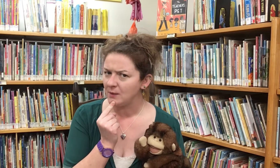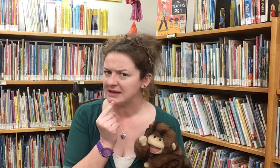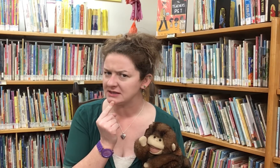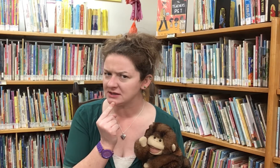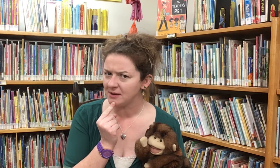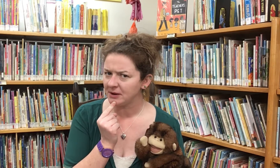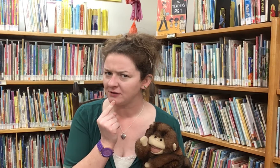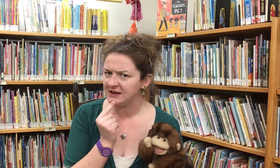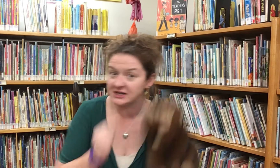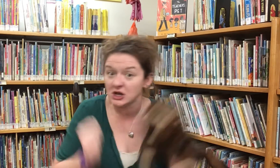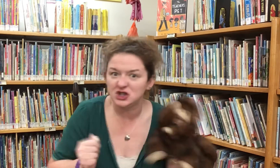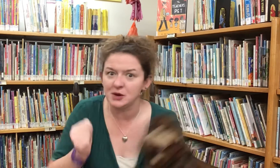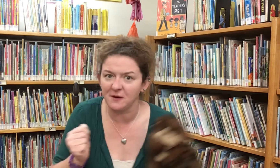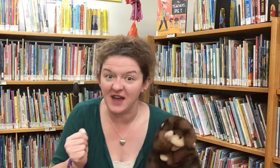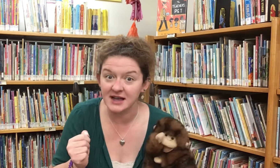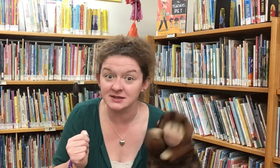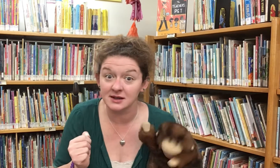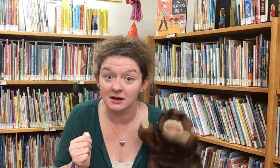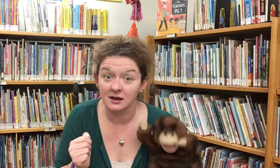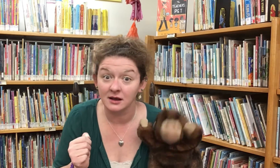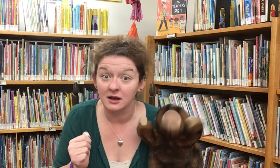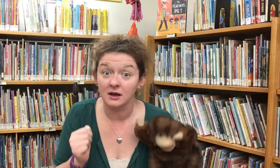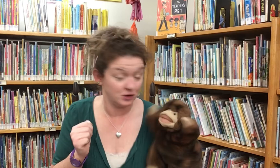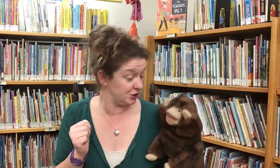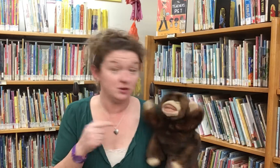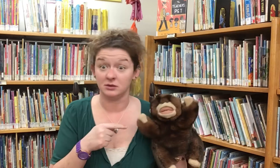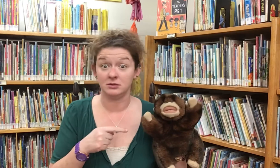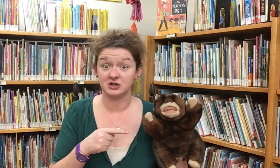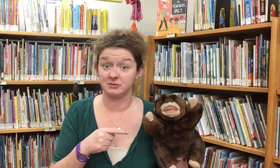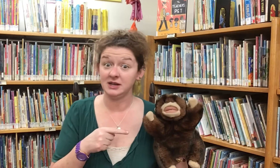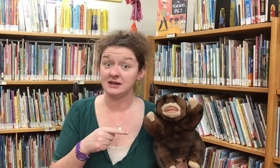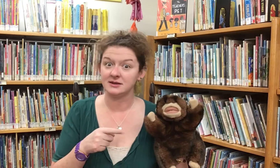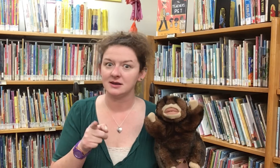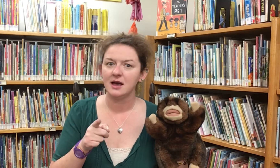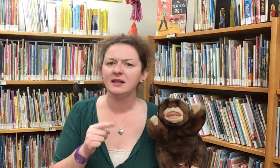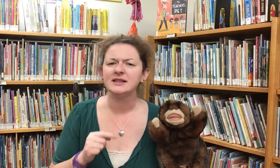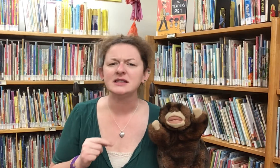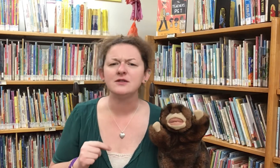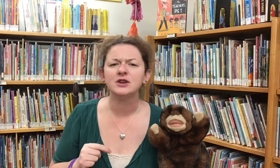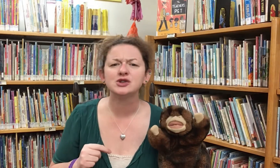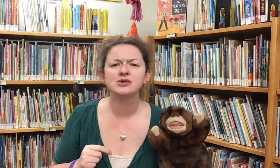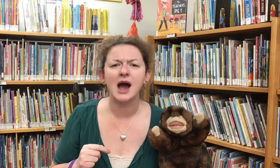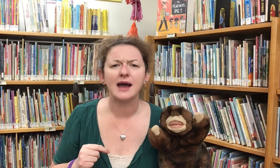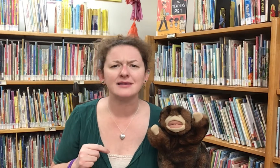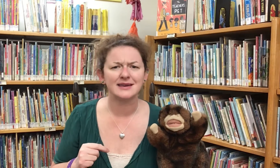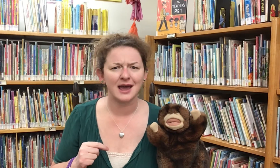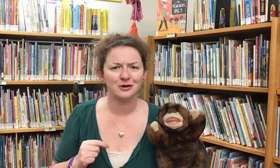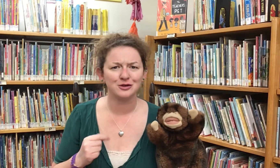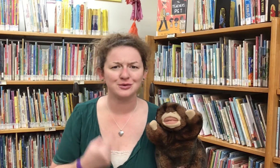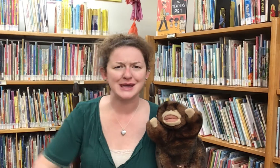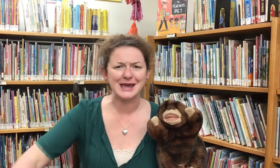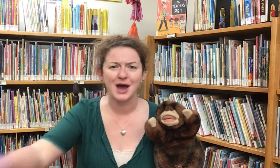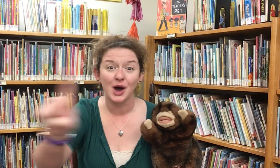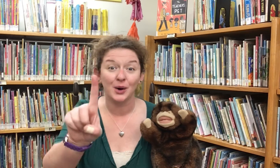can stomp our feet super fast? You do? Mr. Monkey does. Let's give it a try on the count of three.